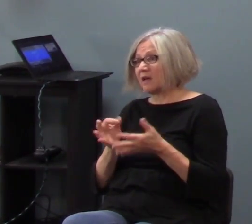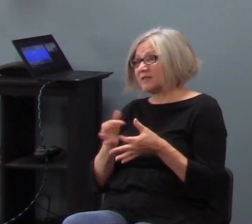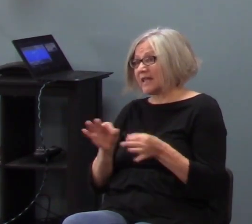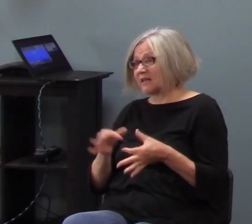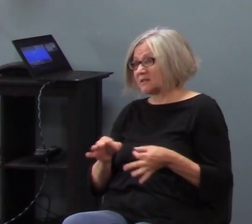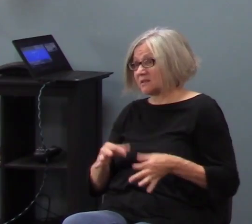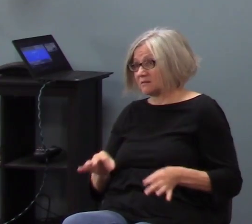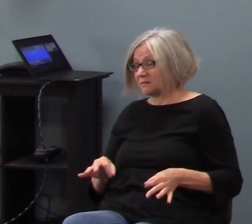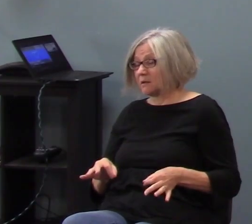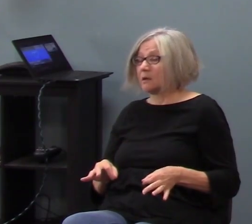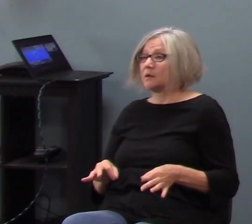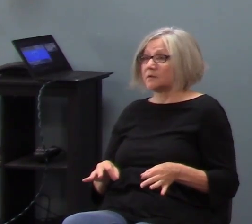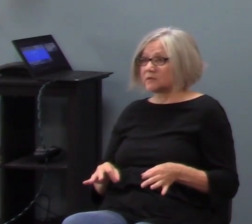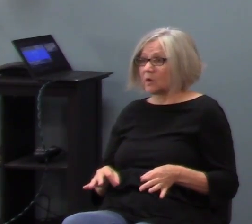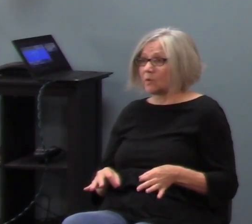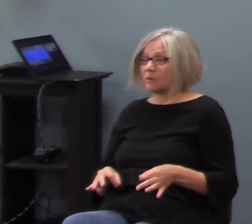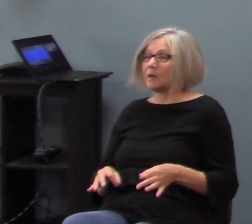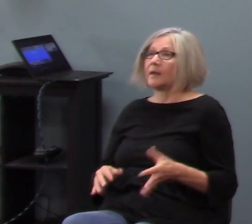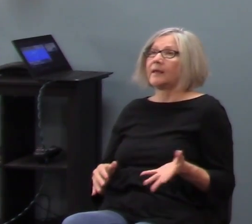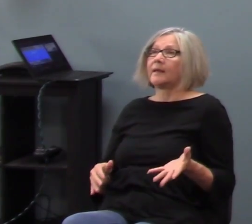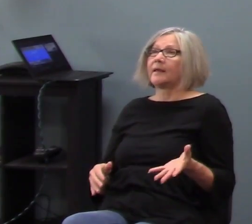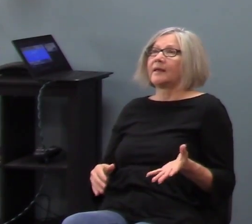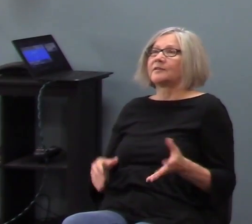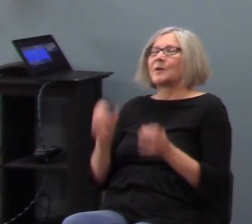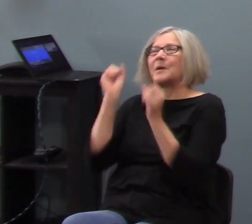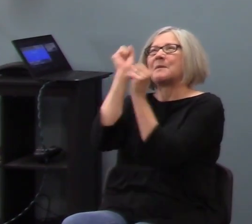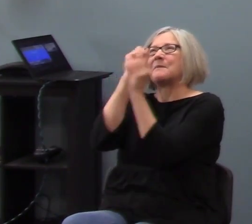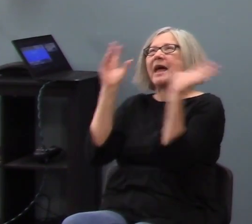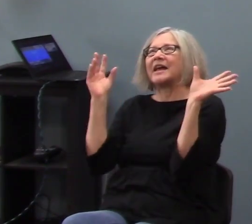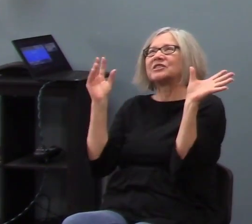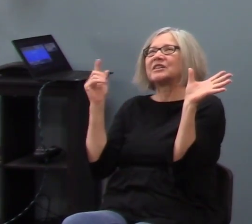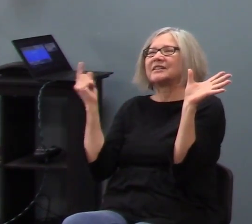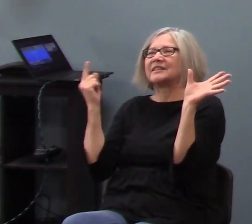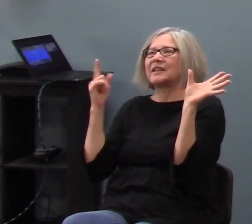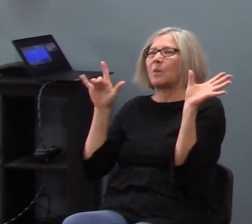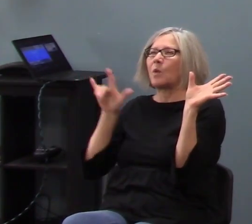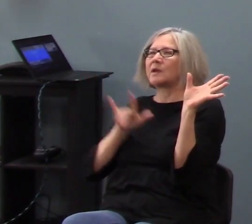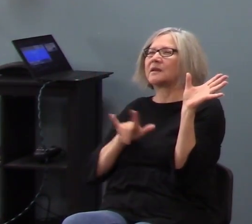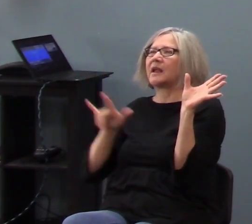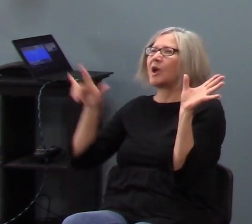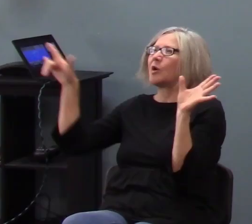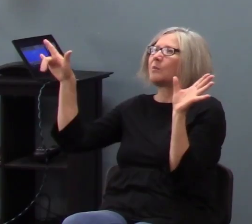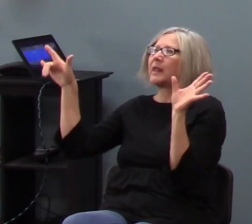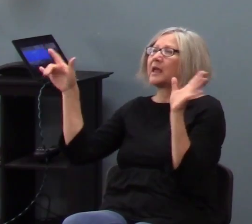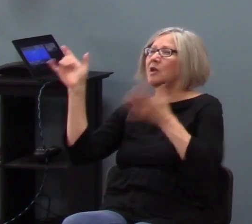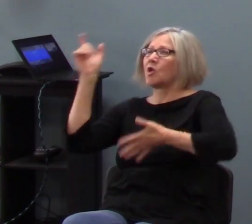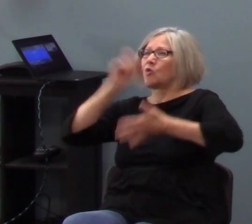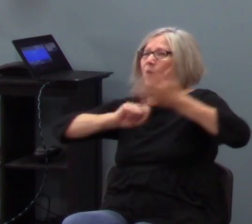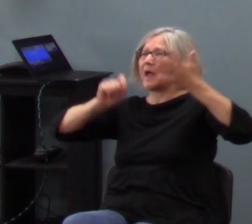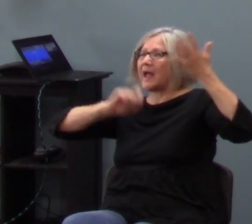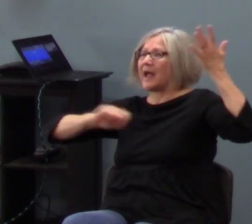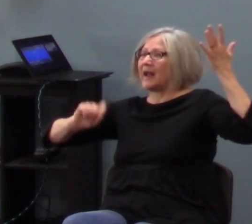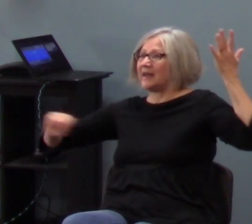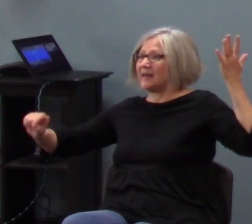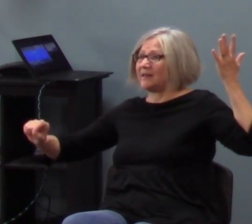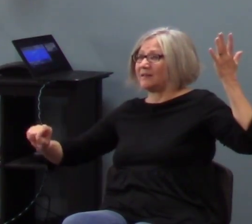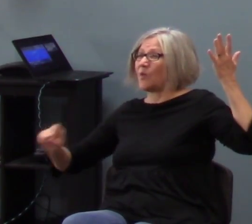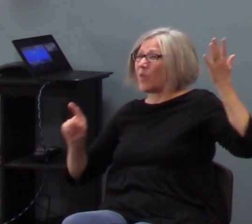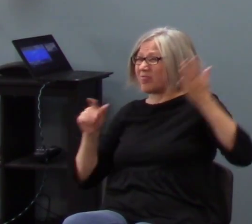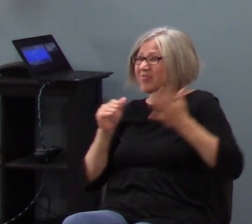Alright, so imagine somebody skywriting 1,000 Bibles worth of text, and you're like, yeah, definitely an